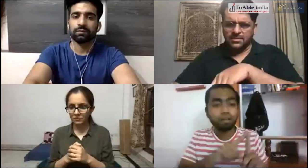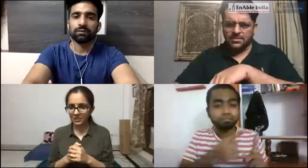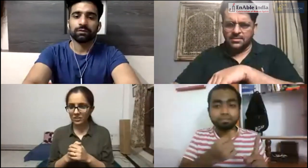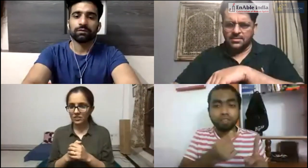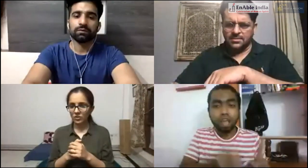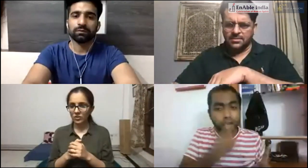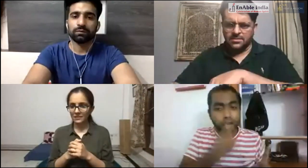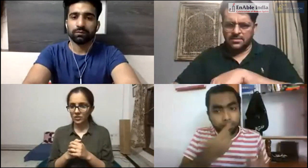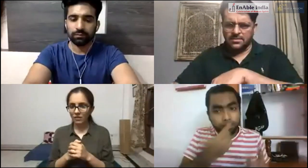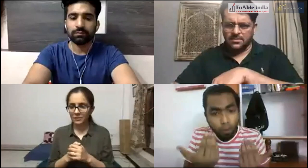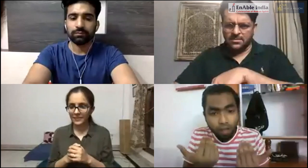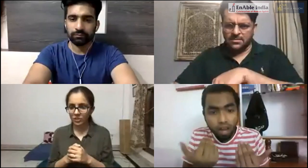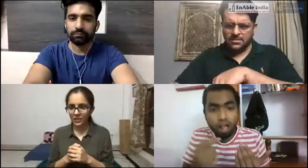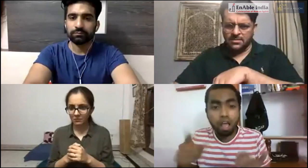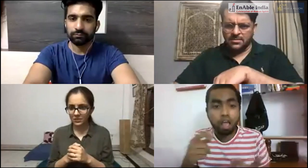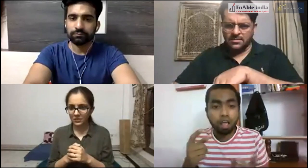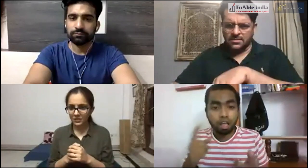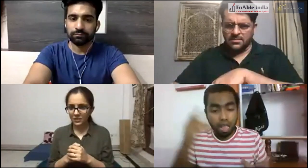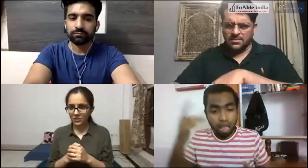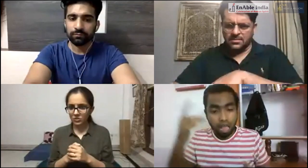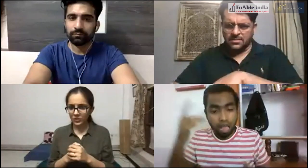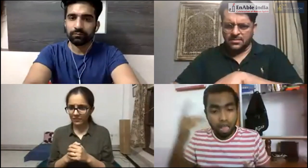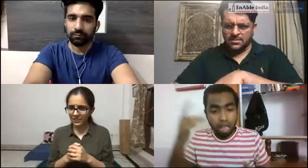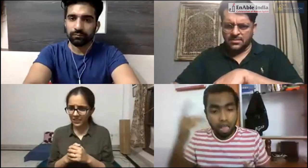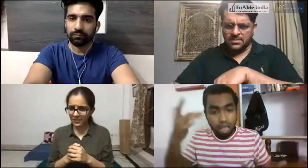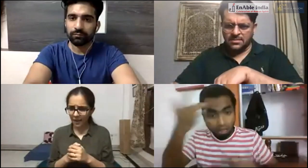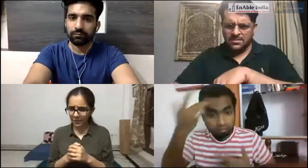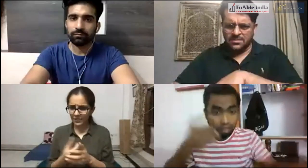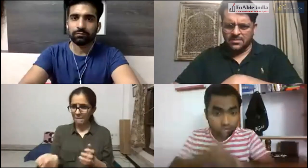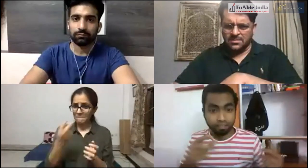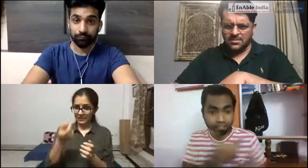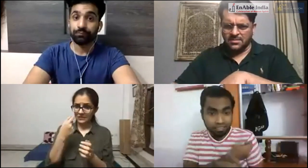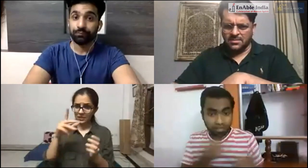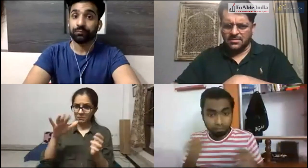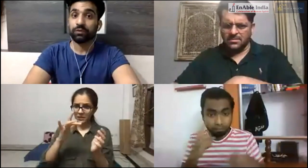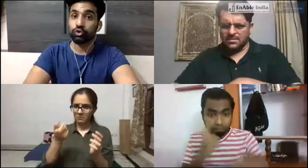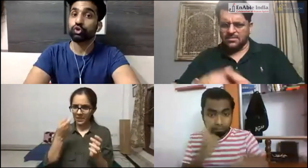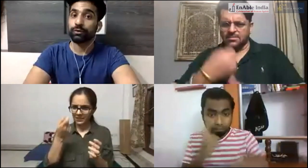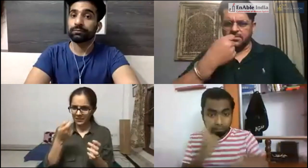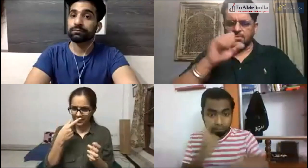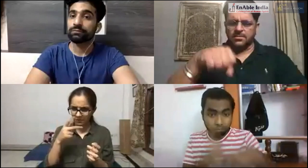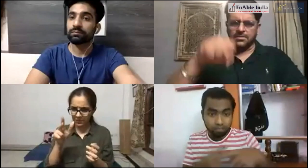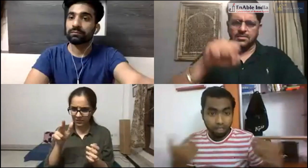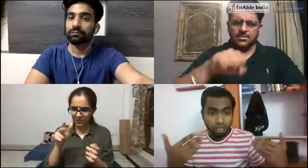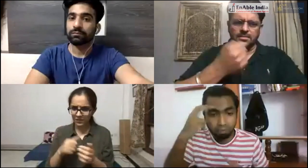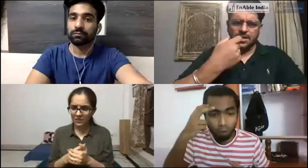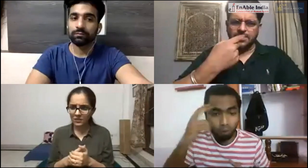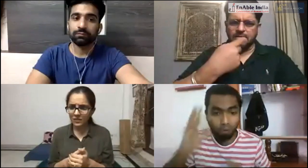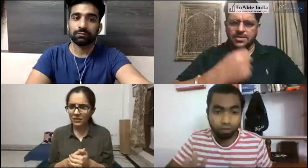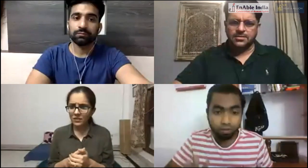the fever, and the cough, etc. comes. So can we take a tablet? You should.